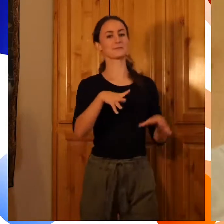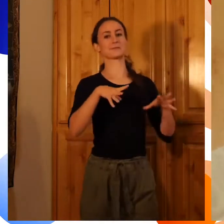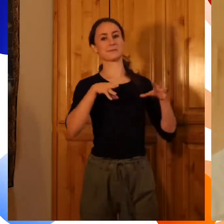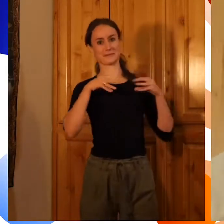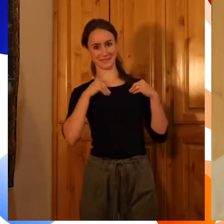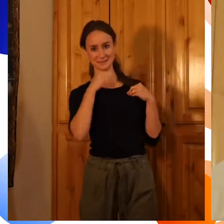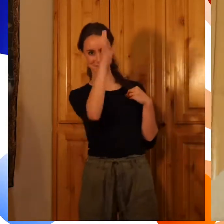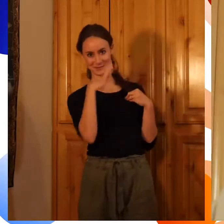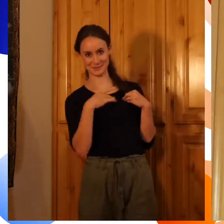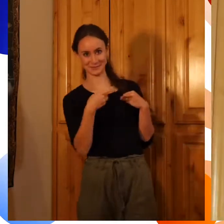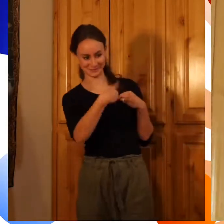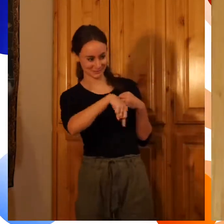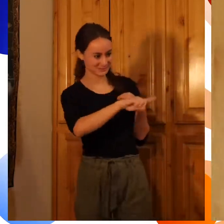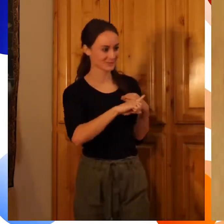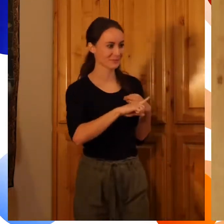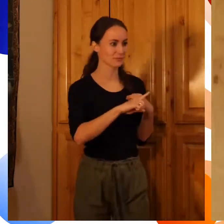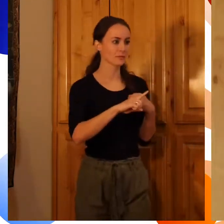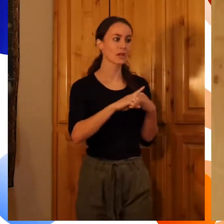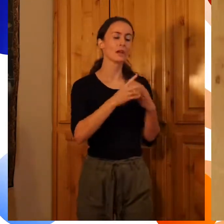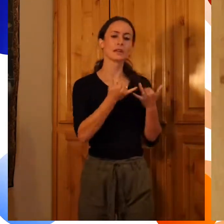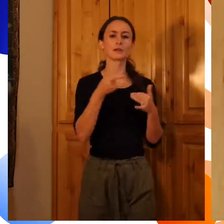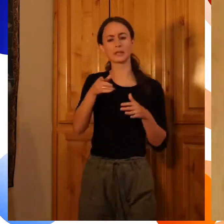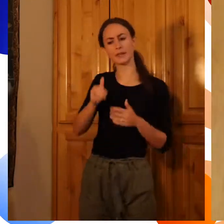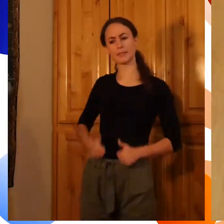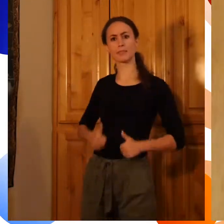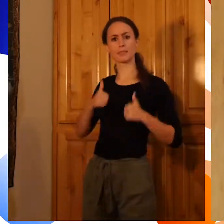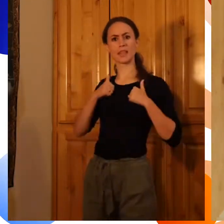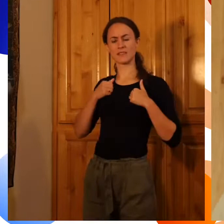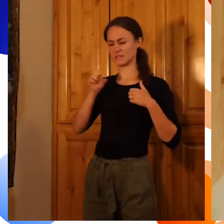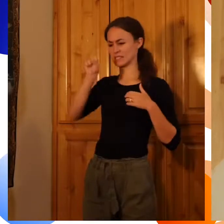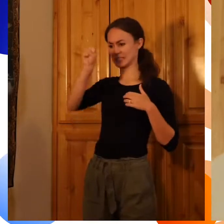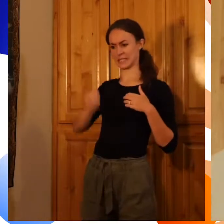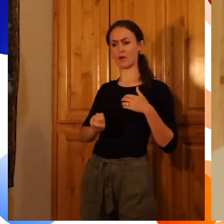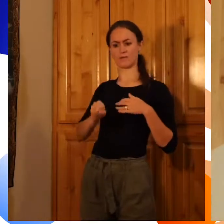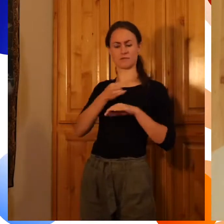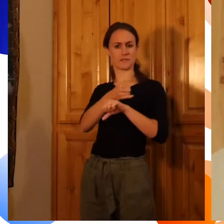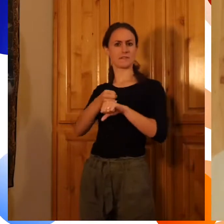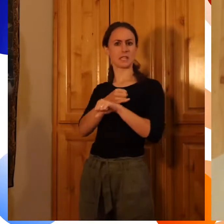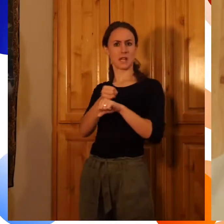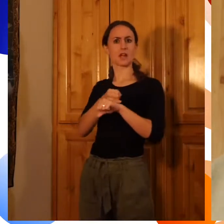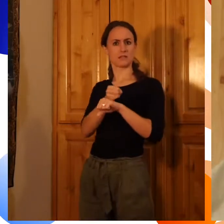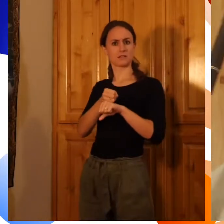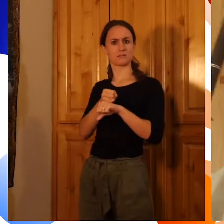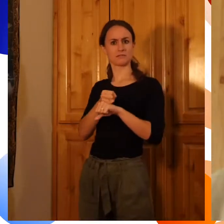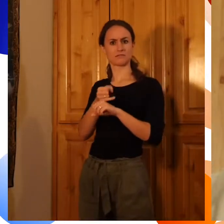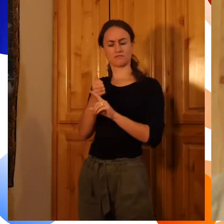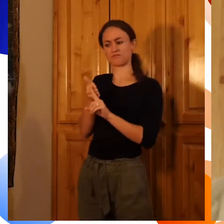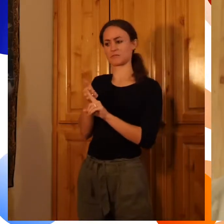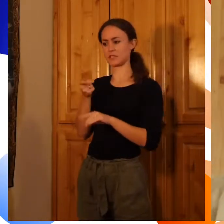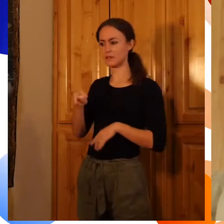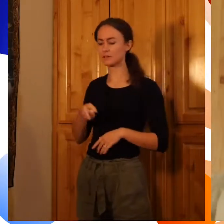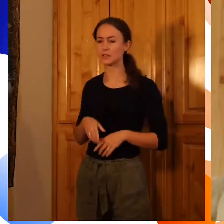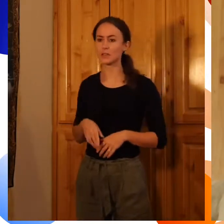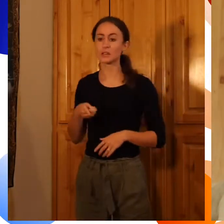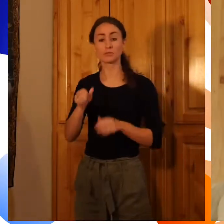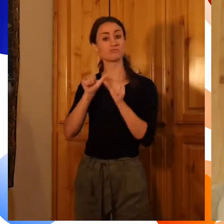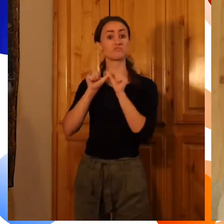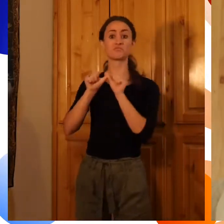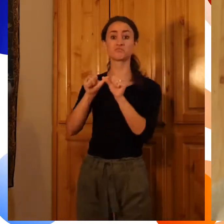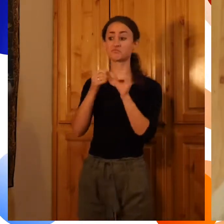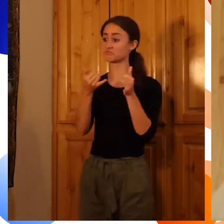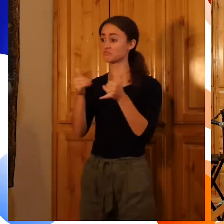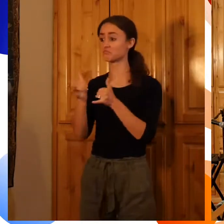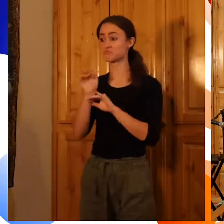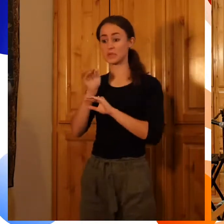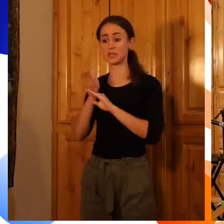of the island, outside of St. Johnstown, he camped near the crossroads, and there he played his flute after dinner, as was his